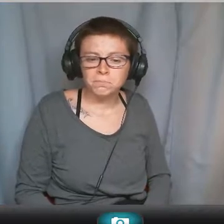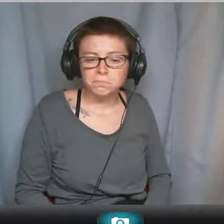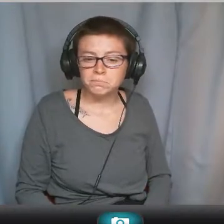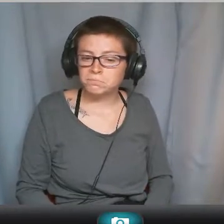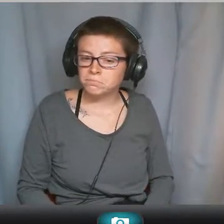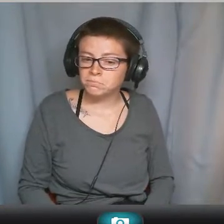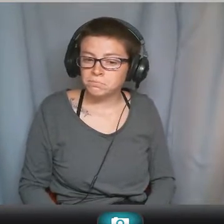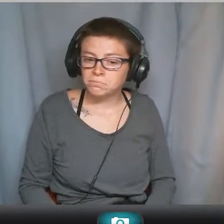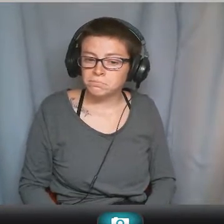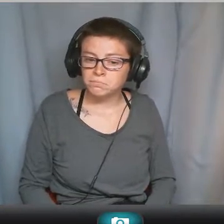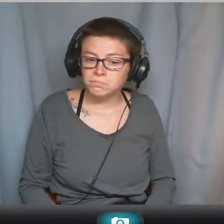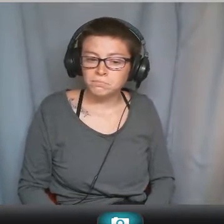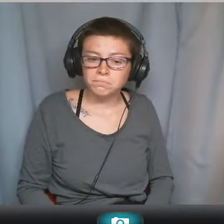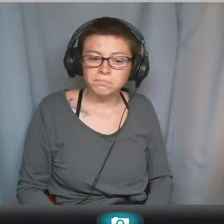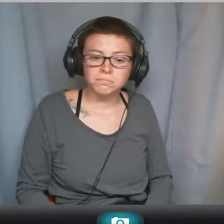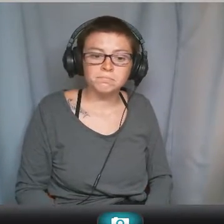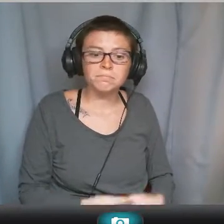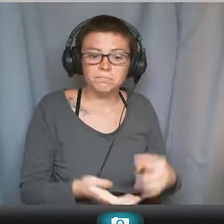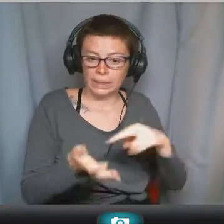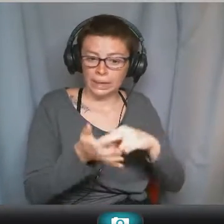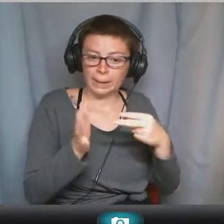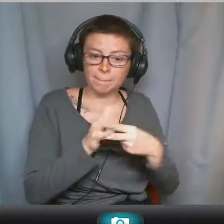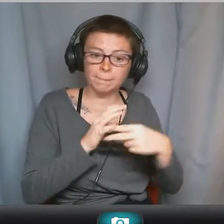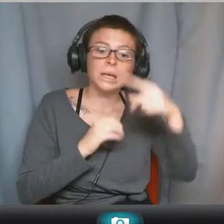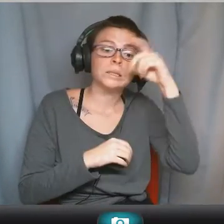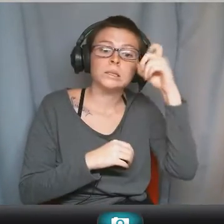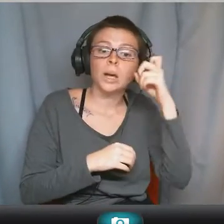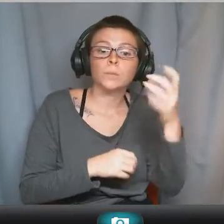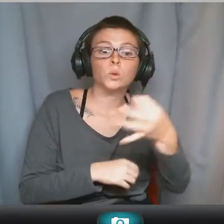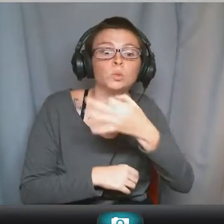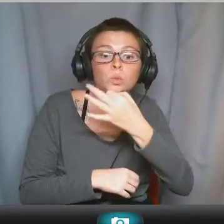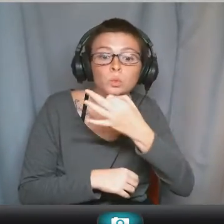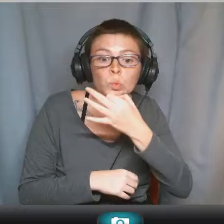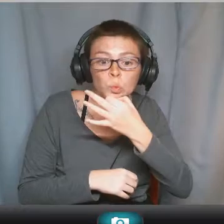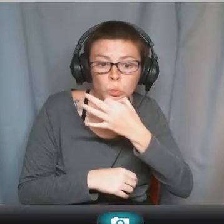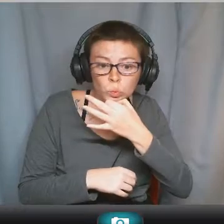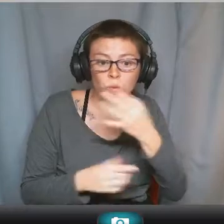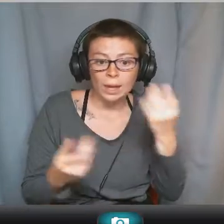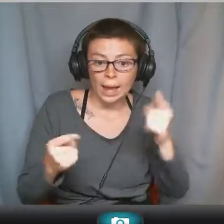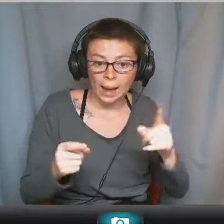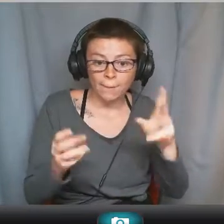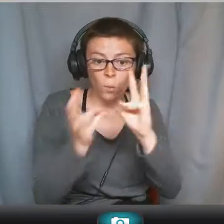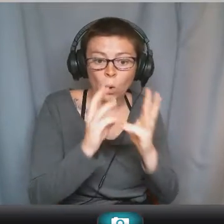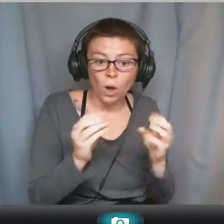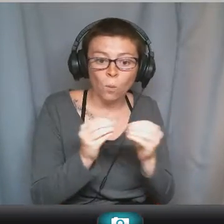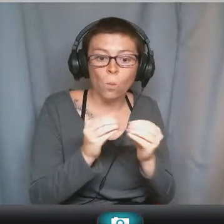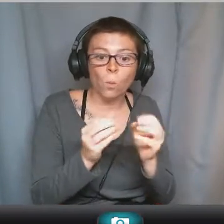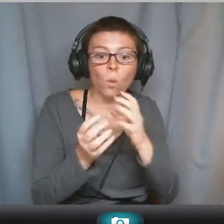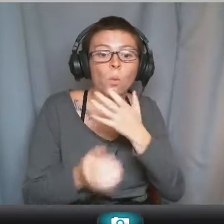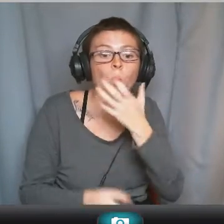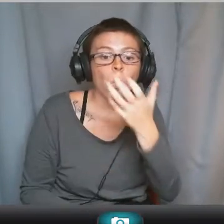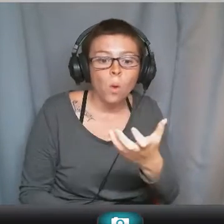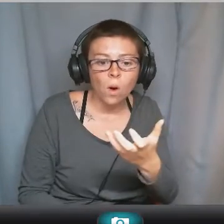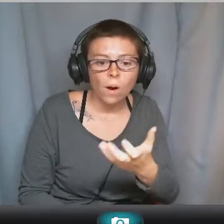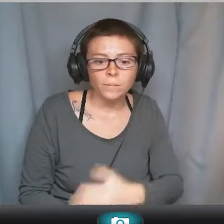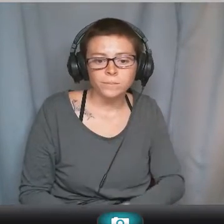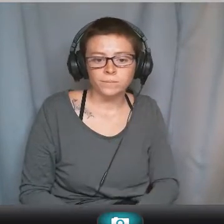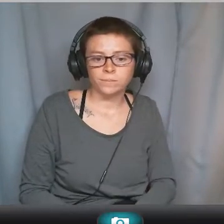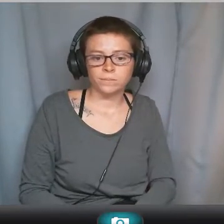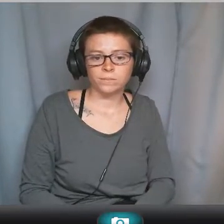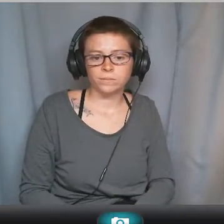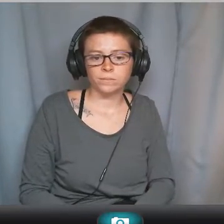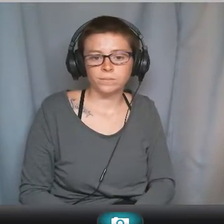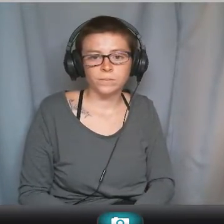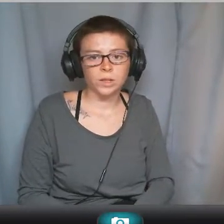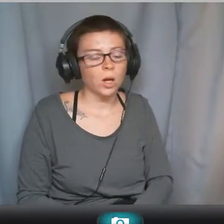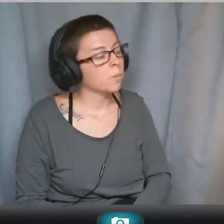It means that summer's on the way when the weather gets warmer. It spreads seeds. It